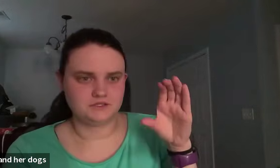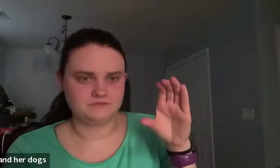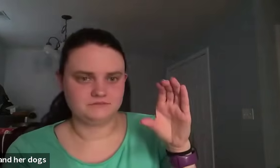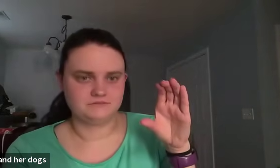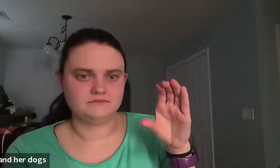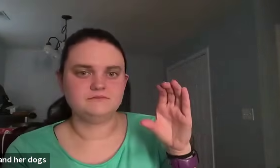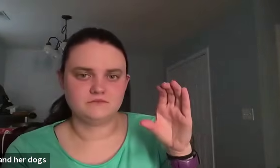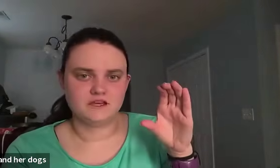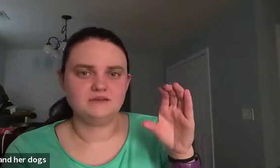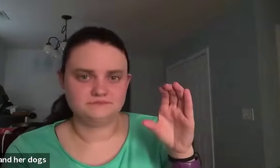200. Okay.